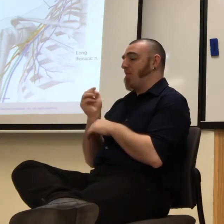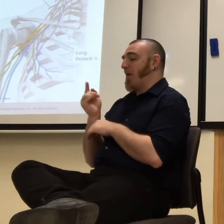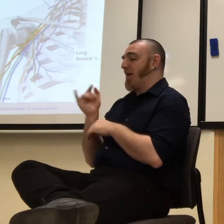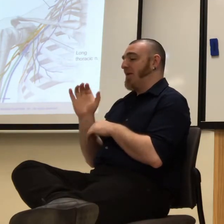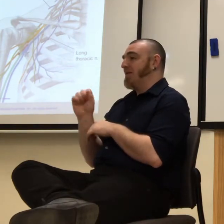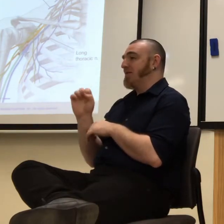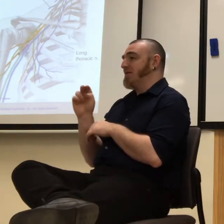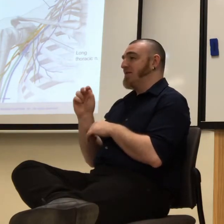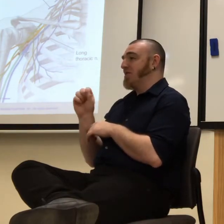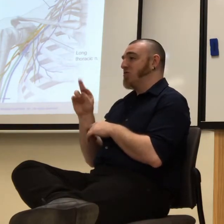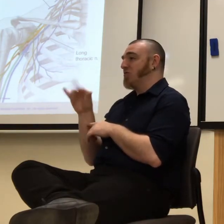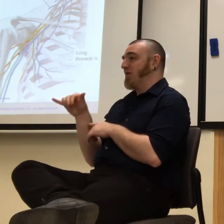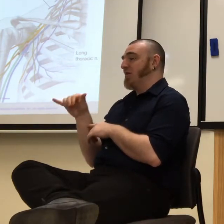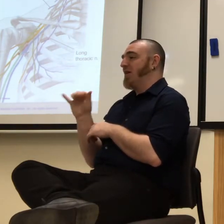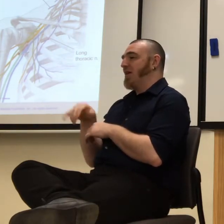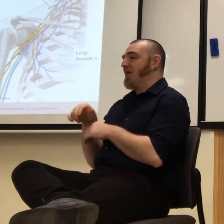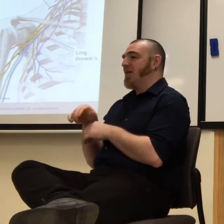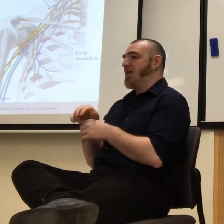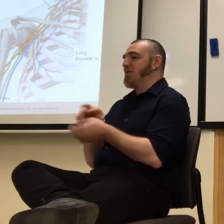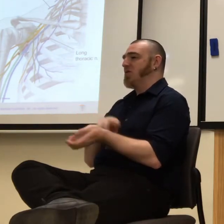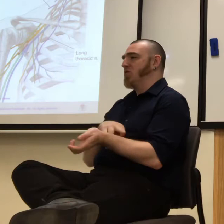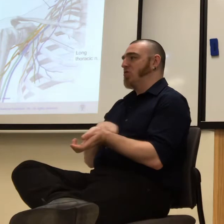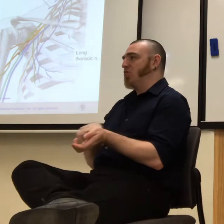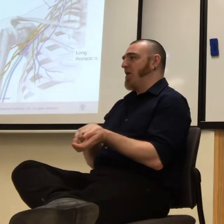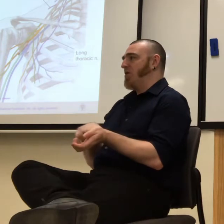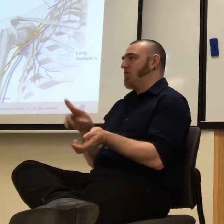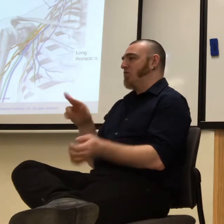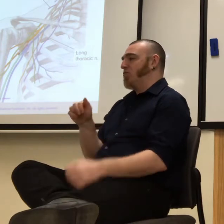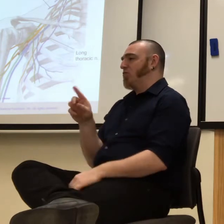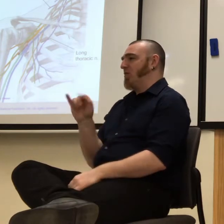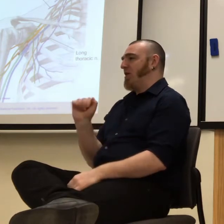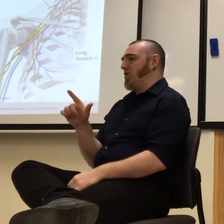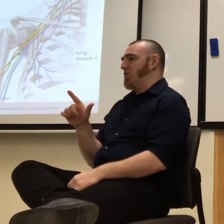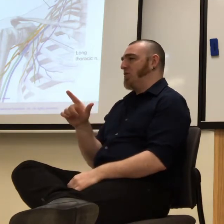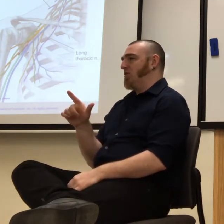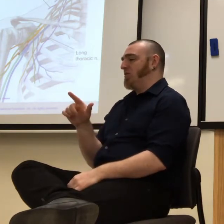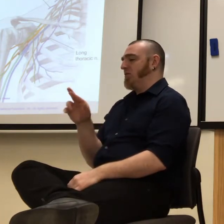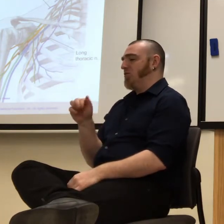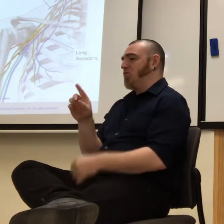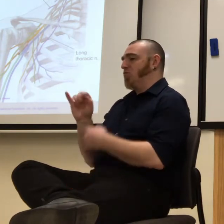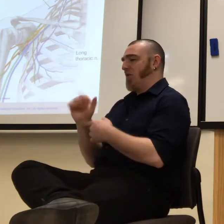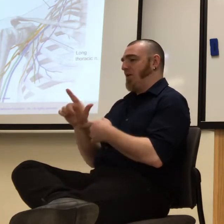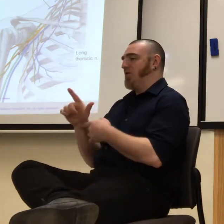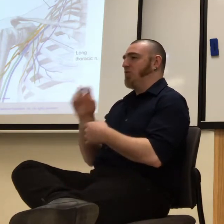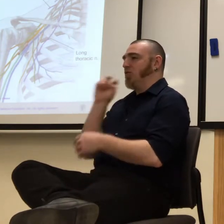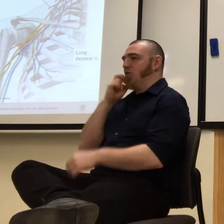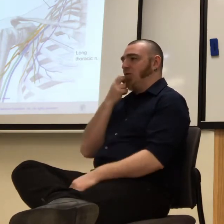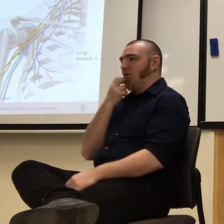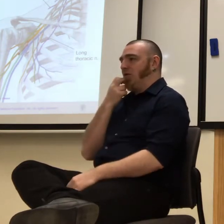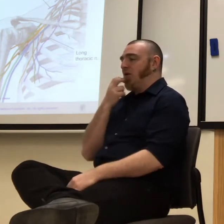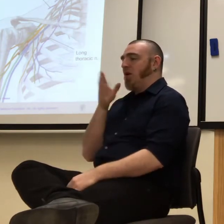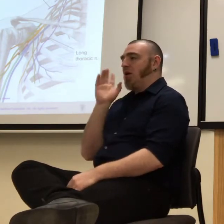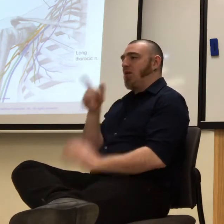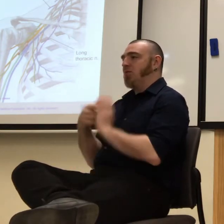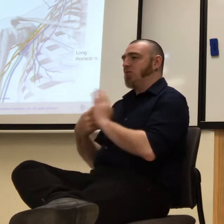I'm gonna show you a video on how the cutaneous function can be disrupted.